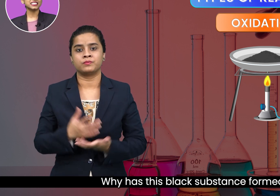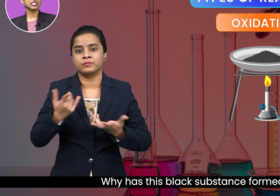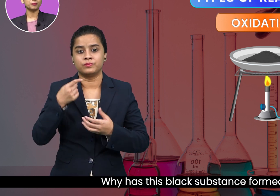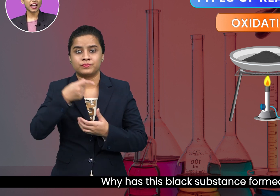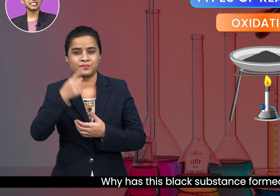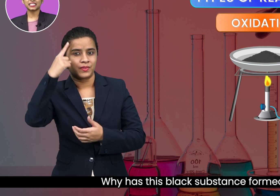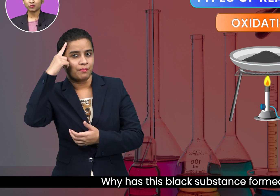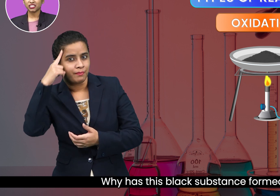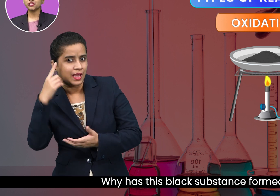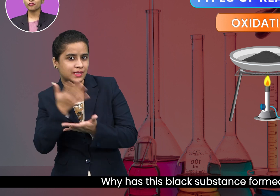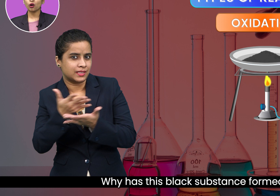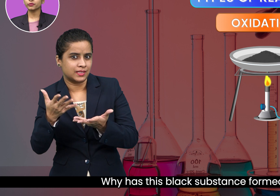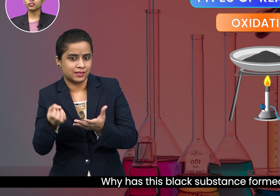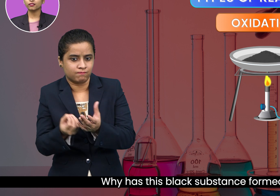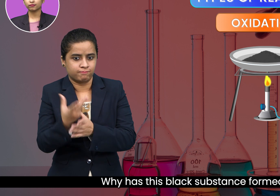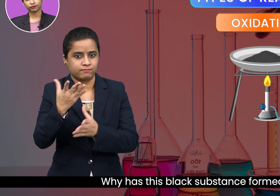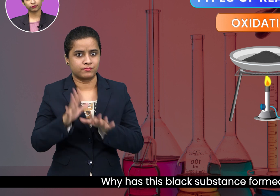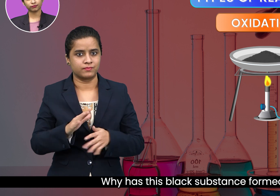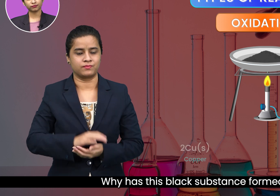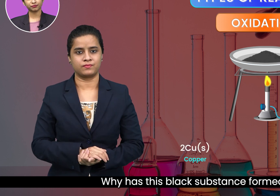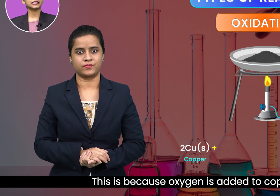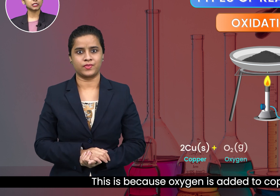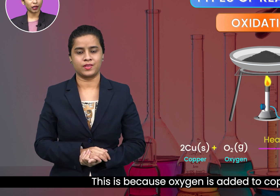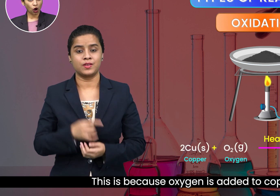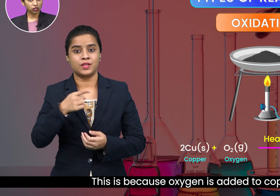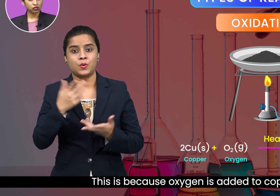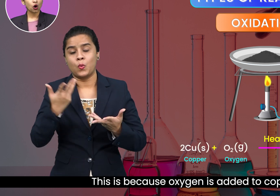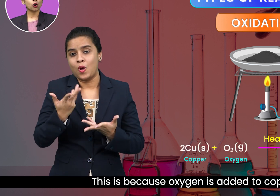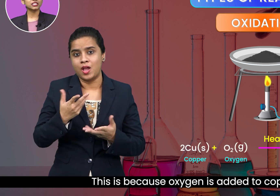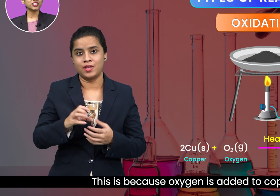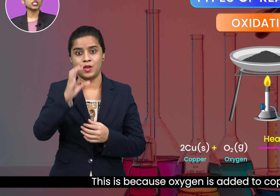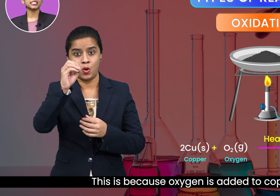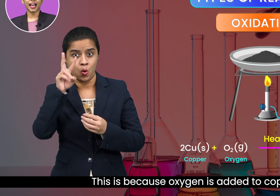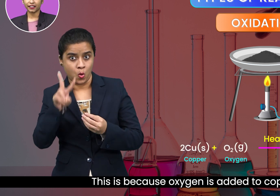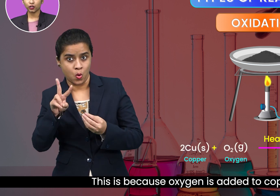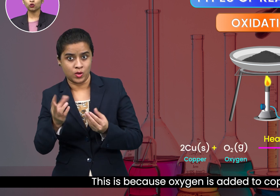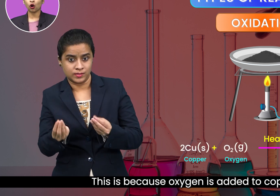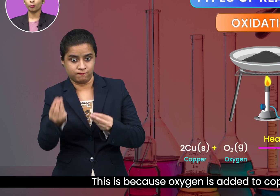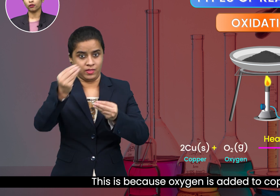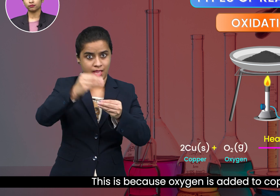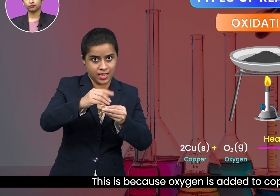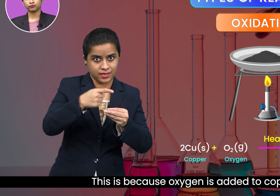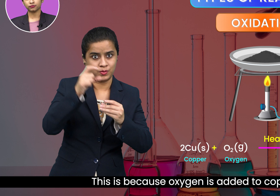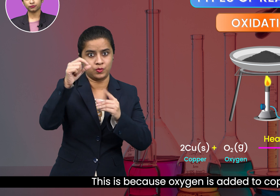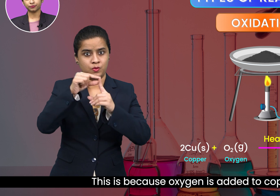Why has this black substance formed? This is because oxygen is added to